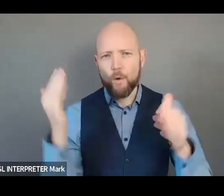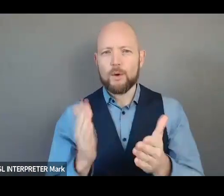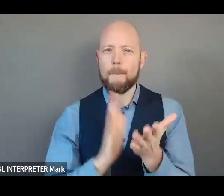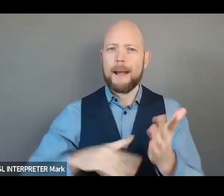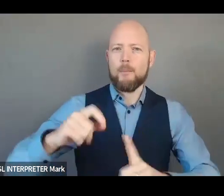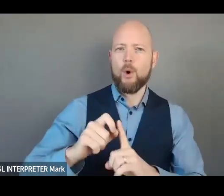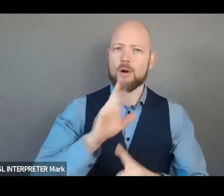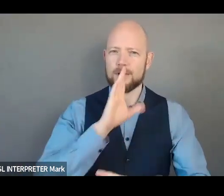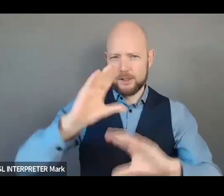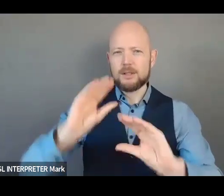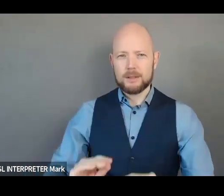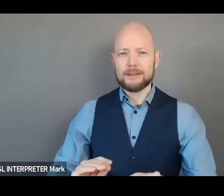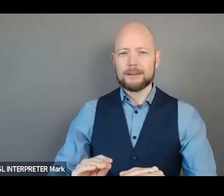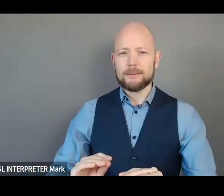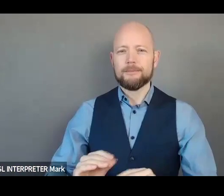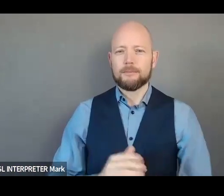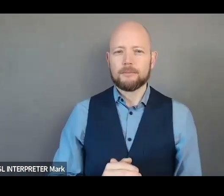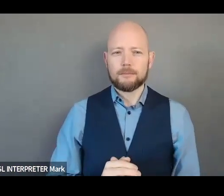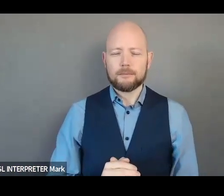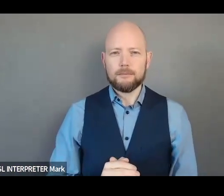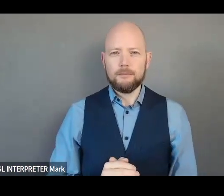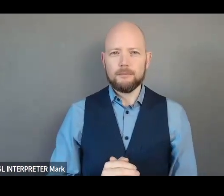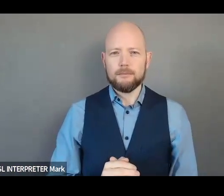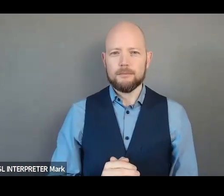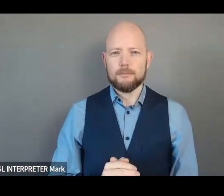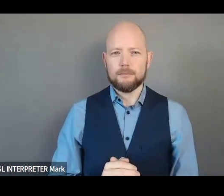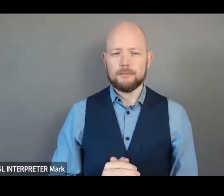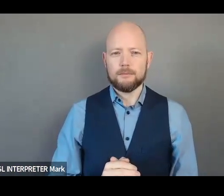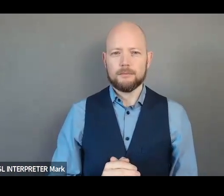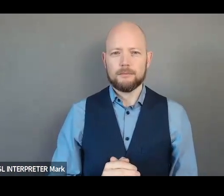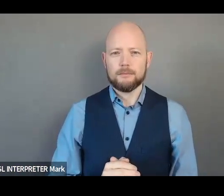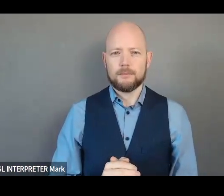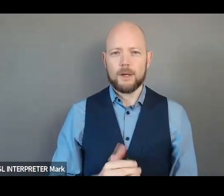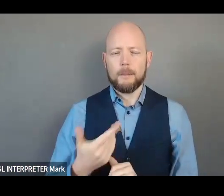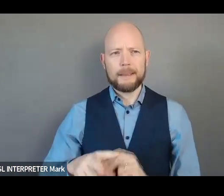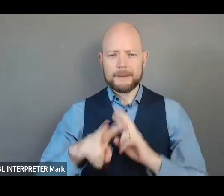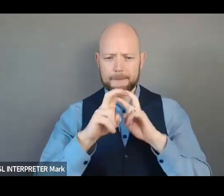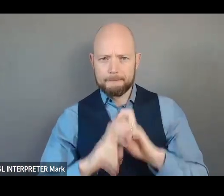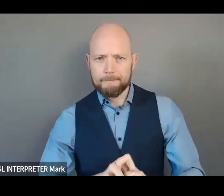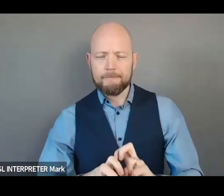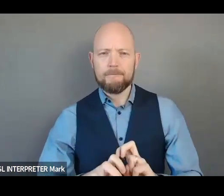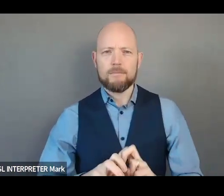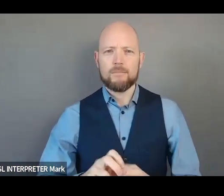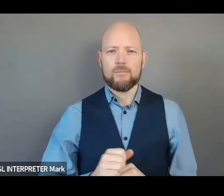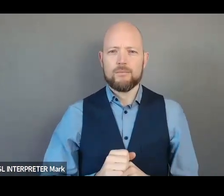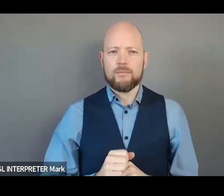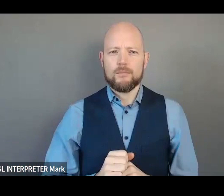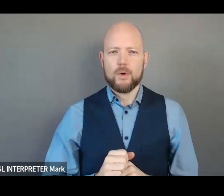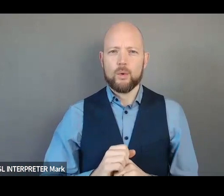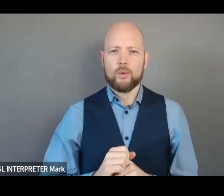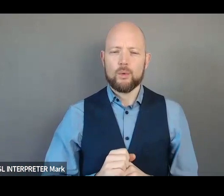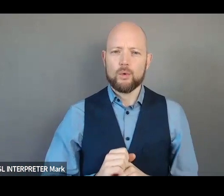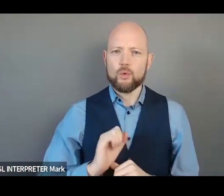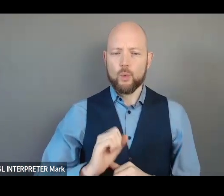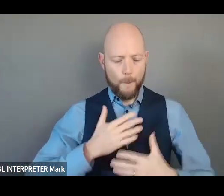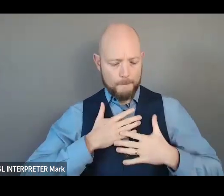reality between being an embodied researcher, so having a body that becomes visible, in the research and innovation ecosystem, but